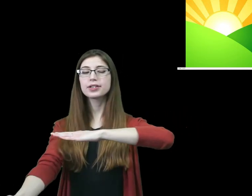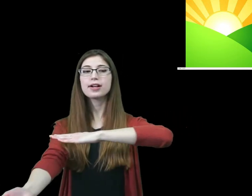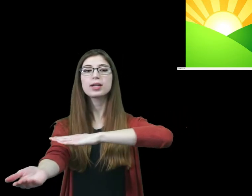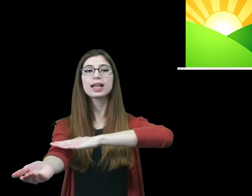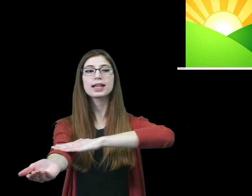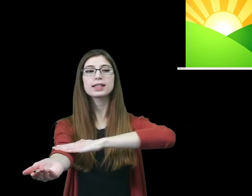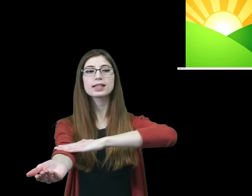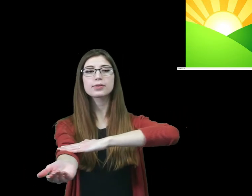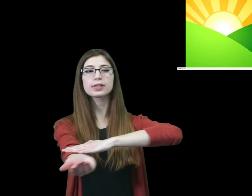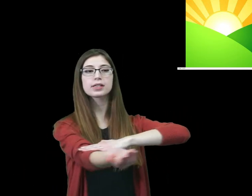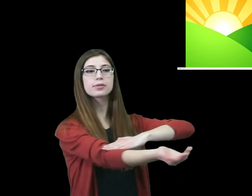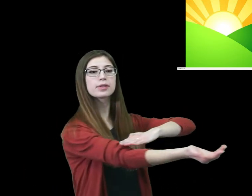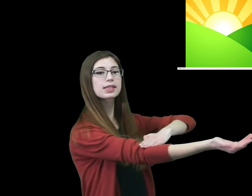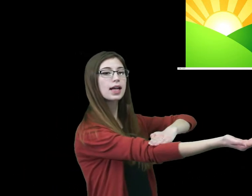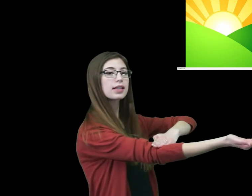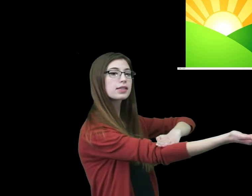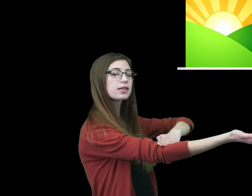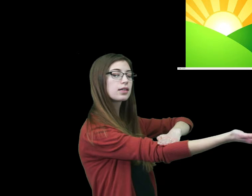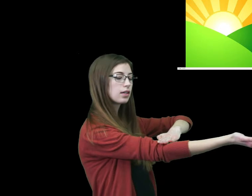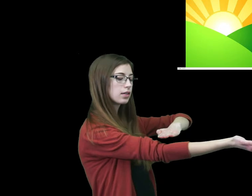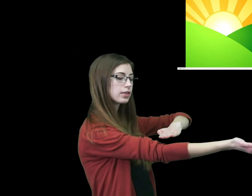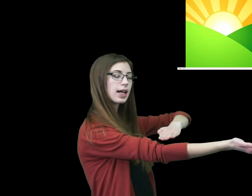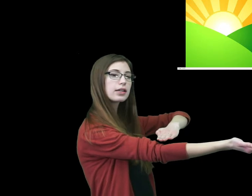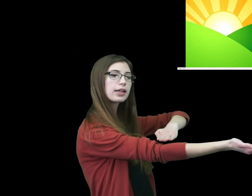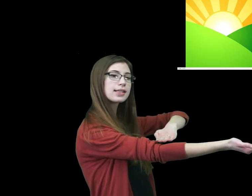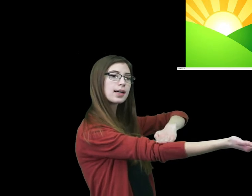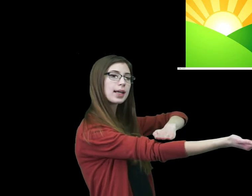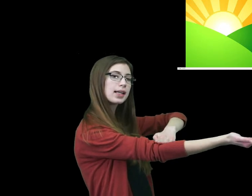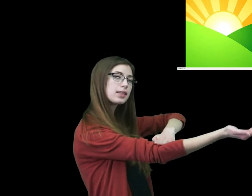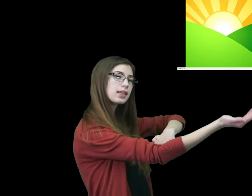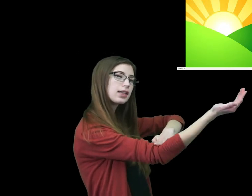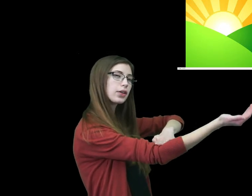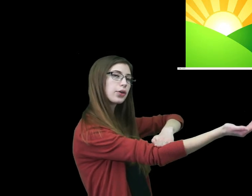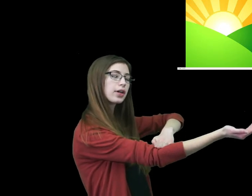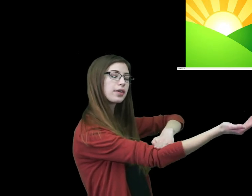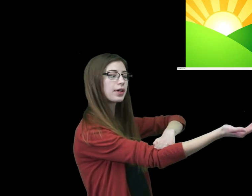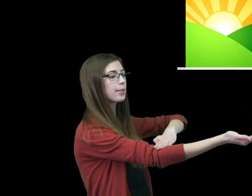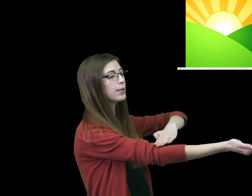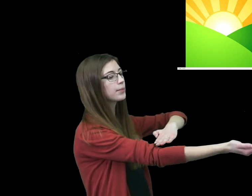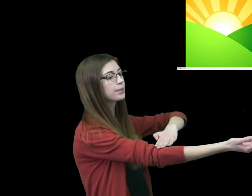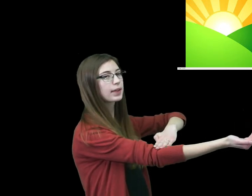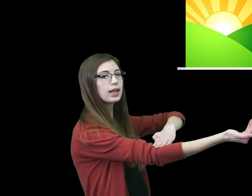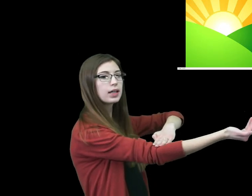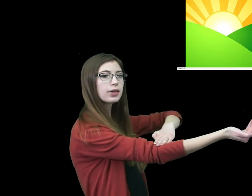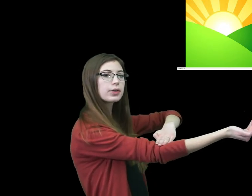dominant hand is going to set your non-dominant hand in the crook of your elbow. You're going to